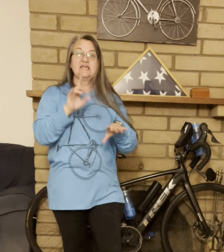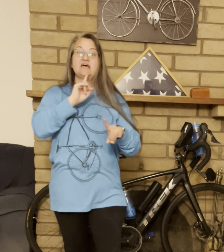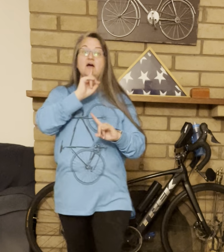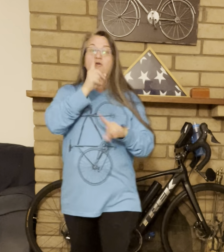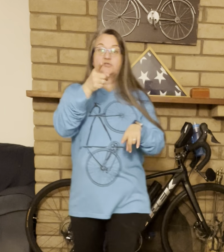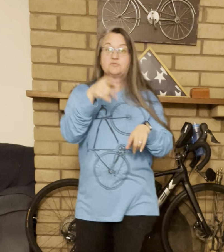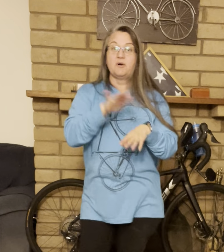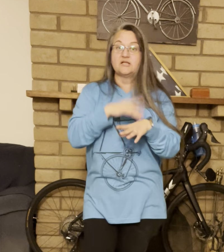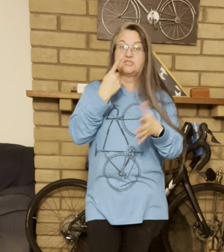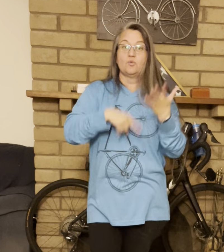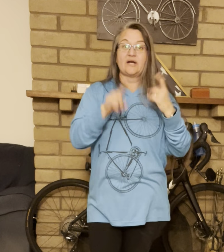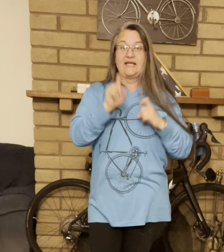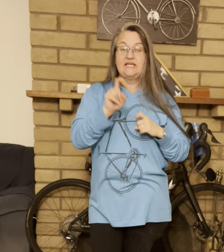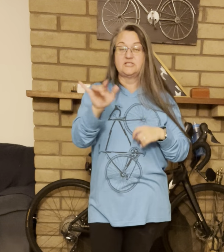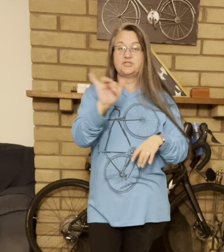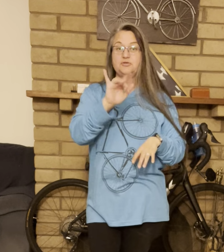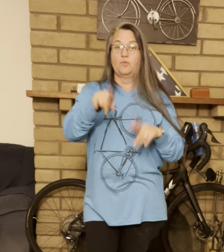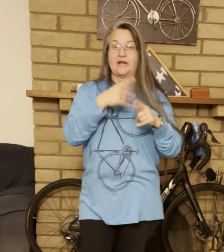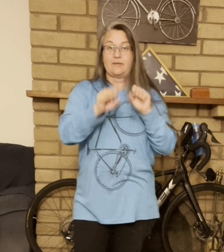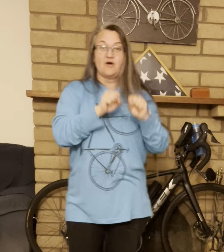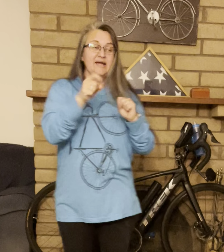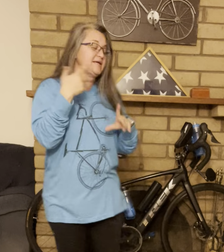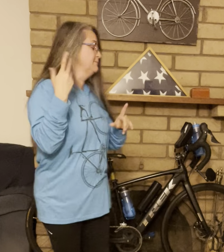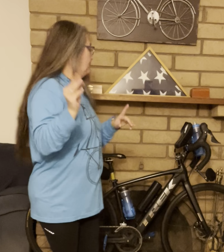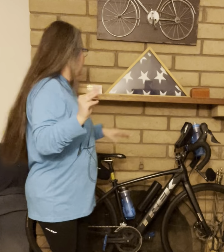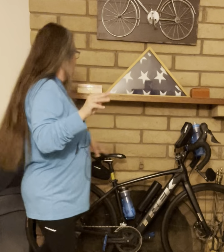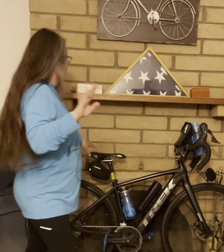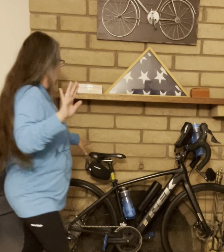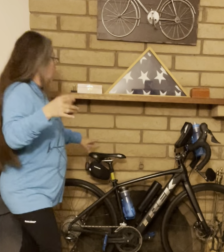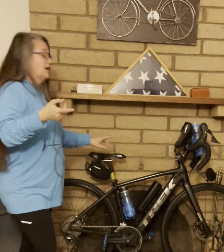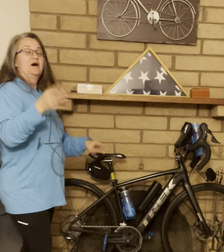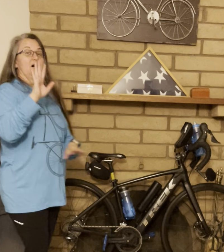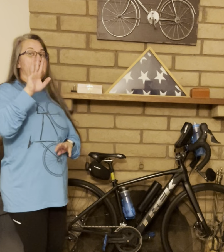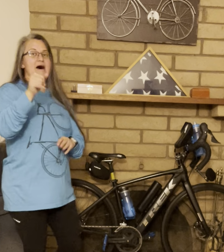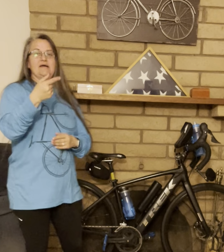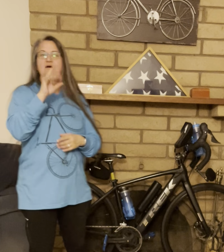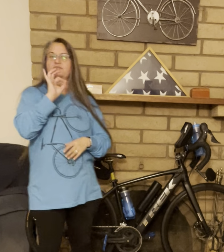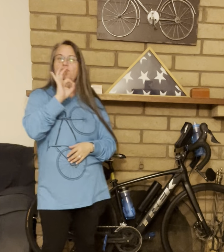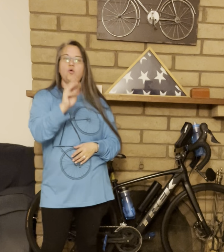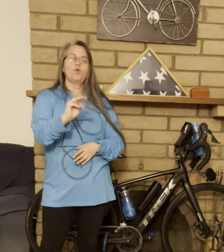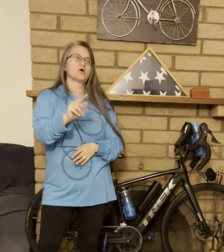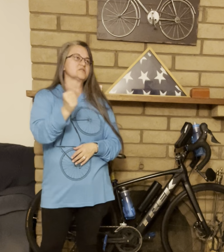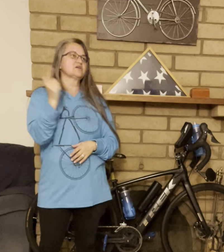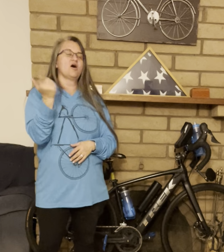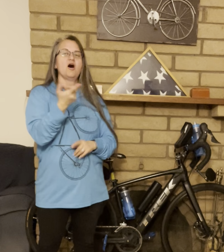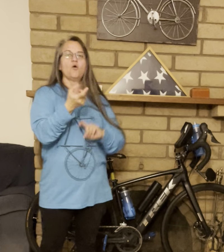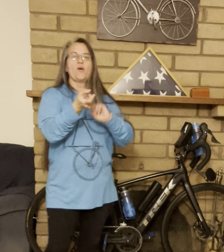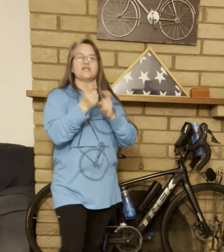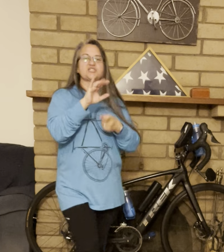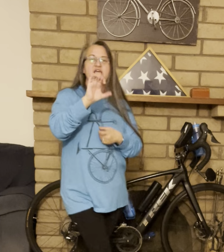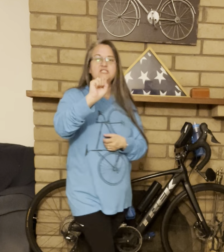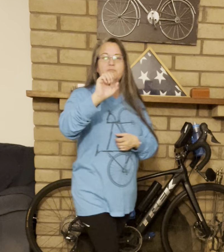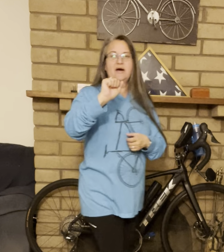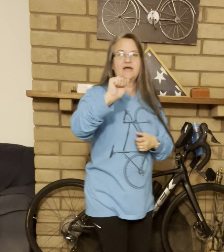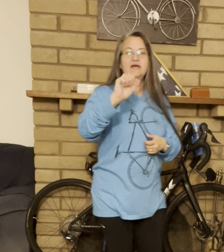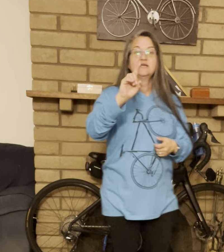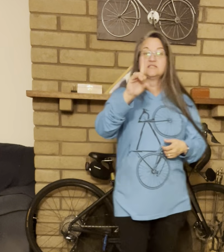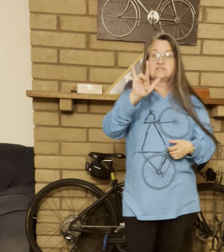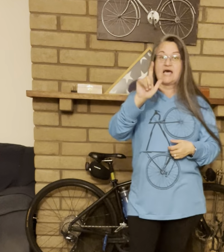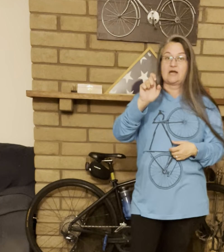it, respond to what I need to when I'm writing. I, of course, always change my saddle.